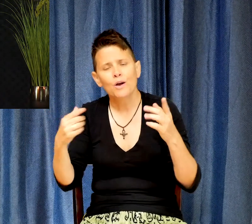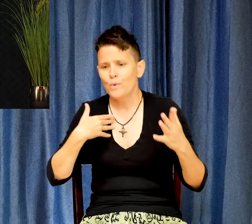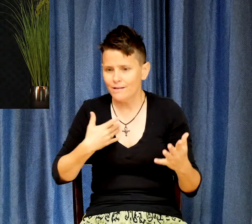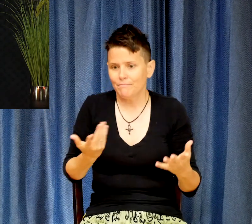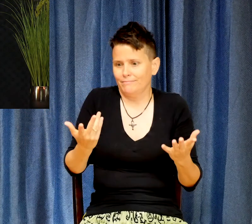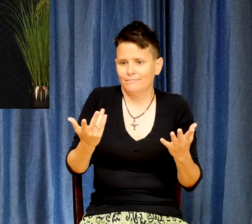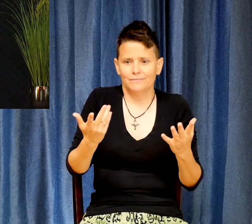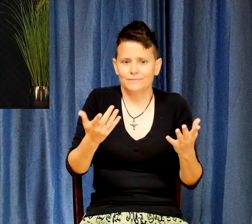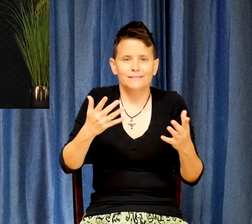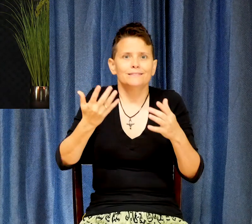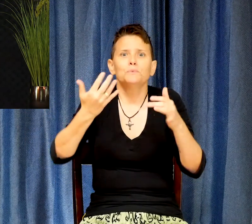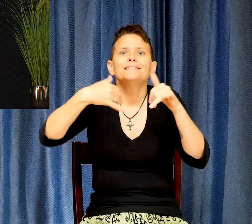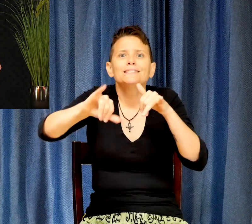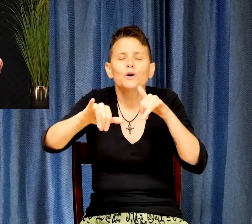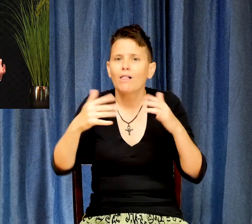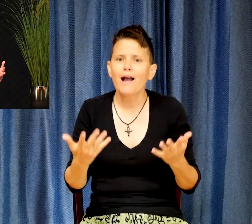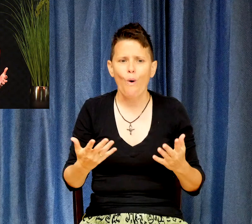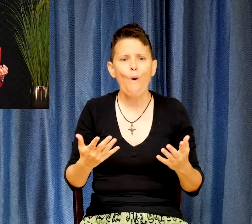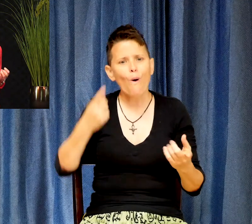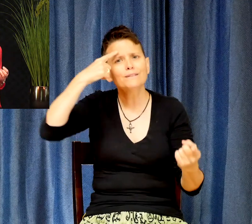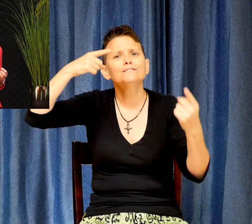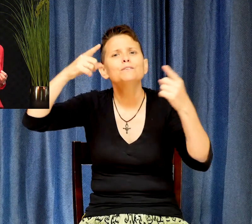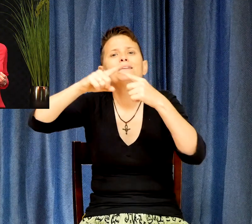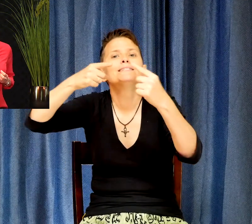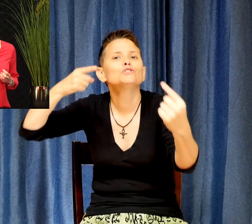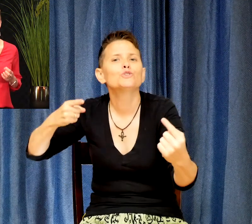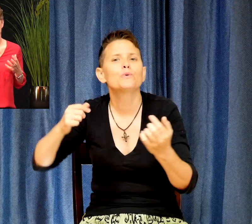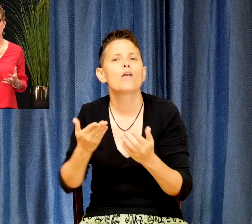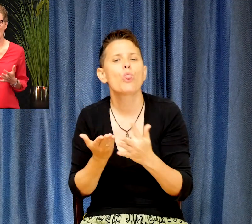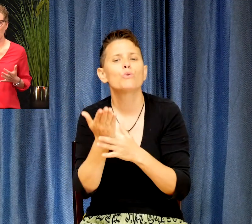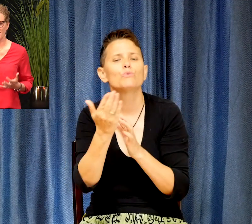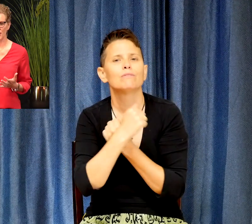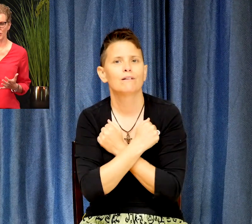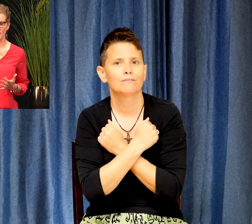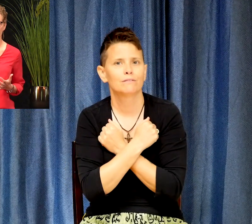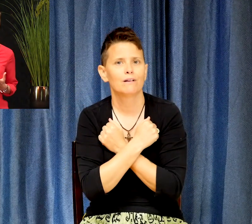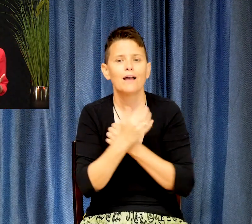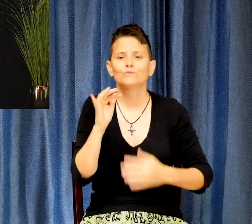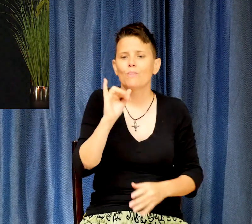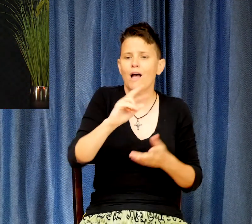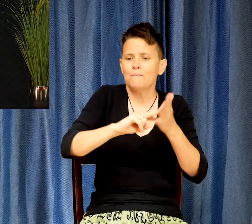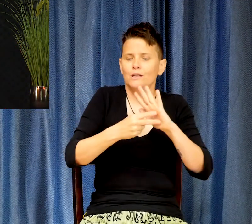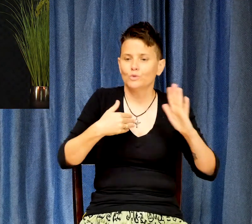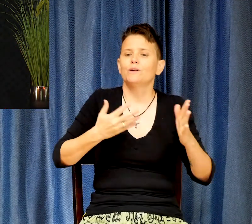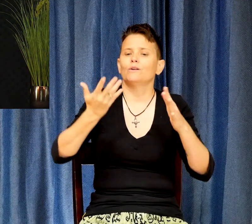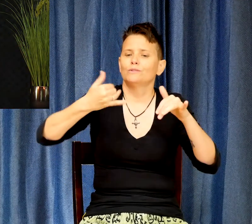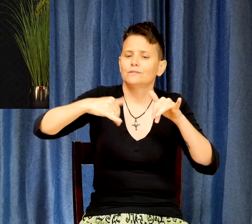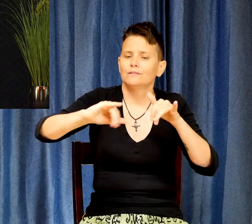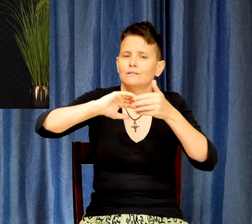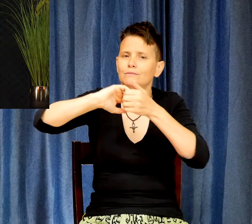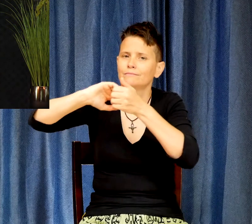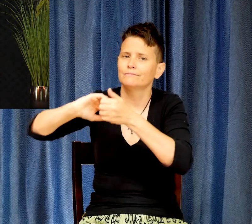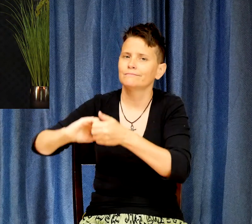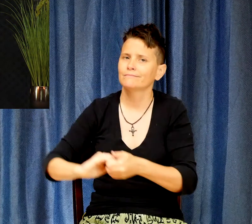One of the most simplest and most complex acts that we can do is to allow ourselves to just simply be and